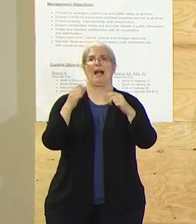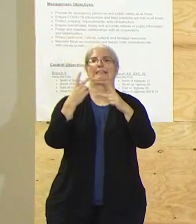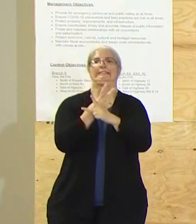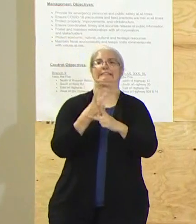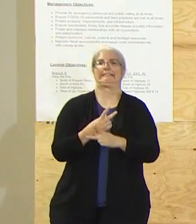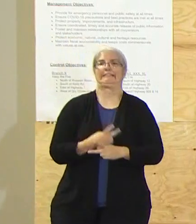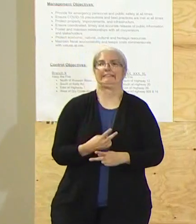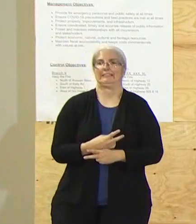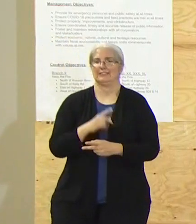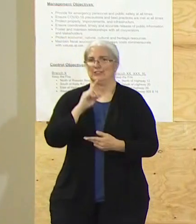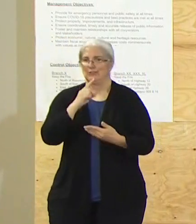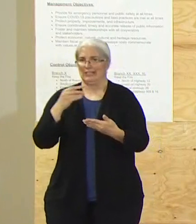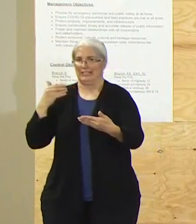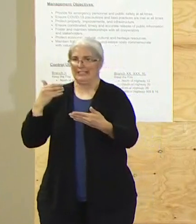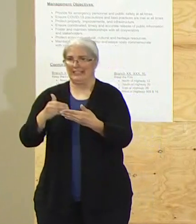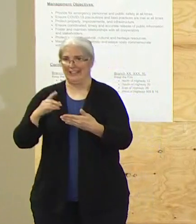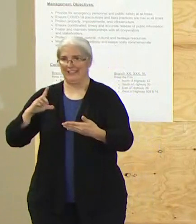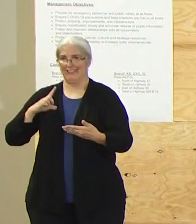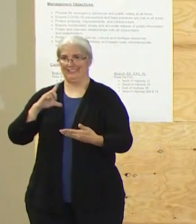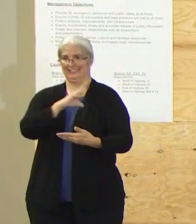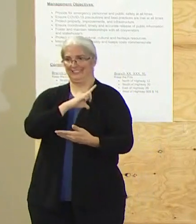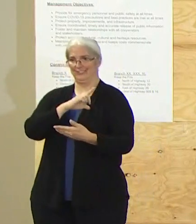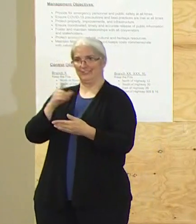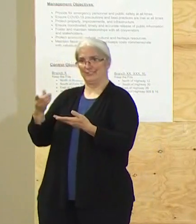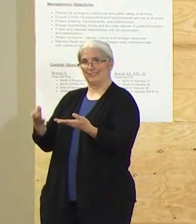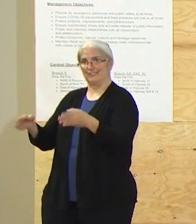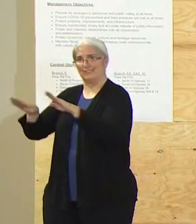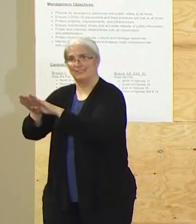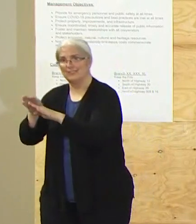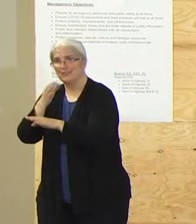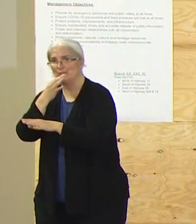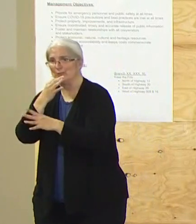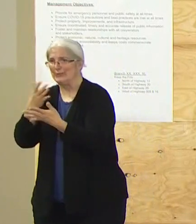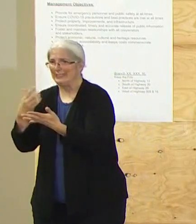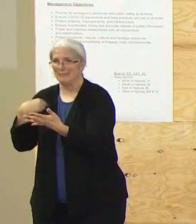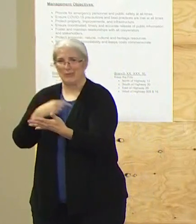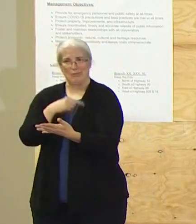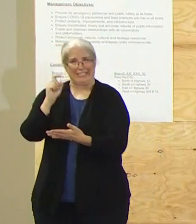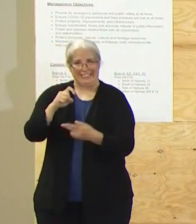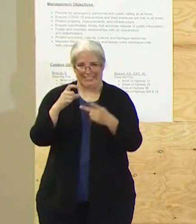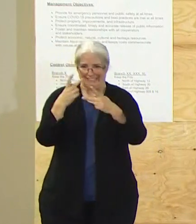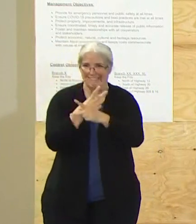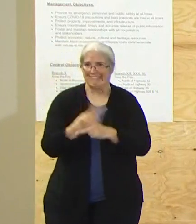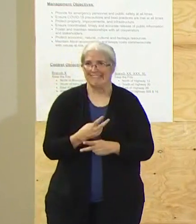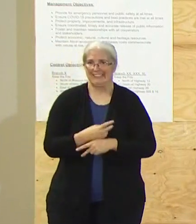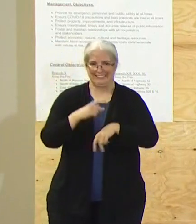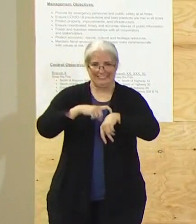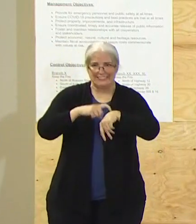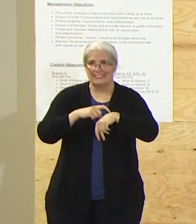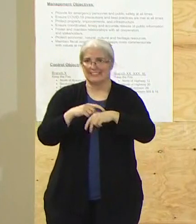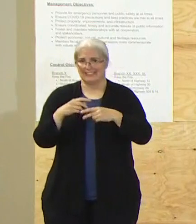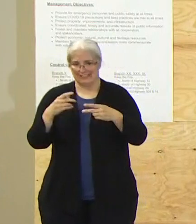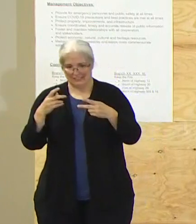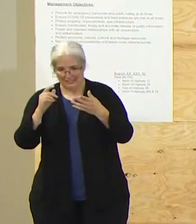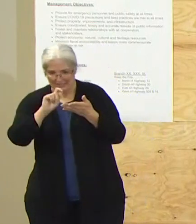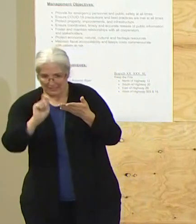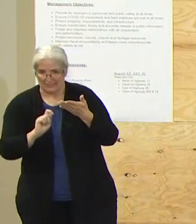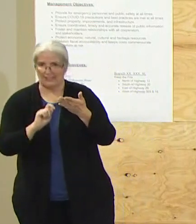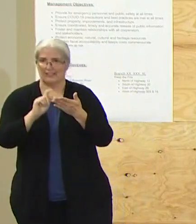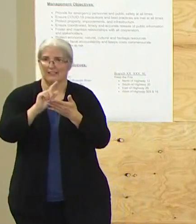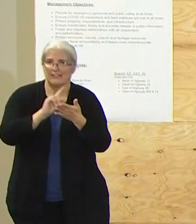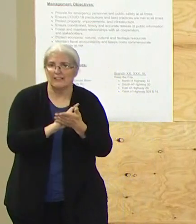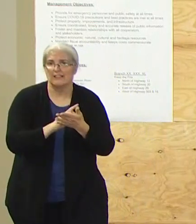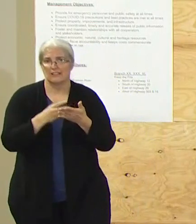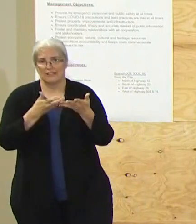The reason we did that was to have the time to work together in the spirit of collaboration with the legislature, legislative leaders, and key members of the